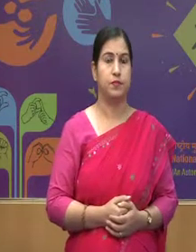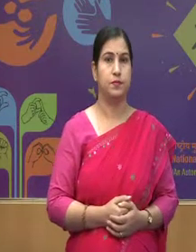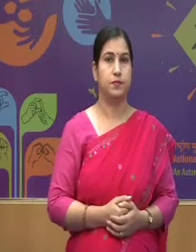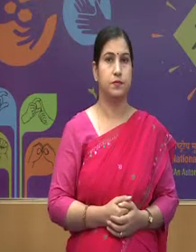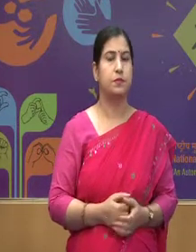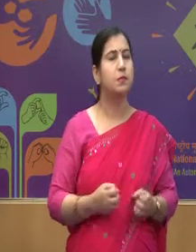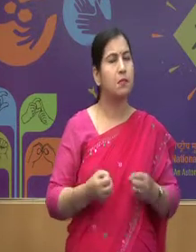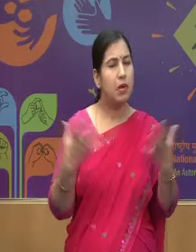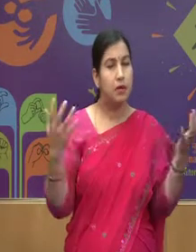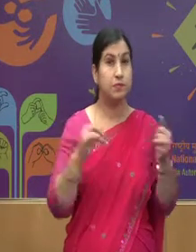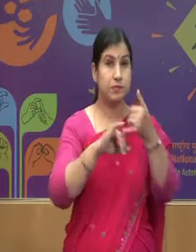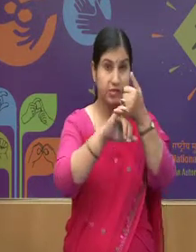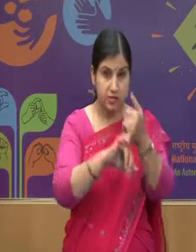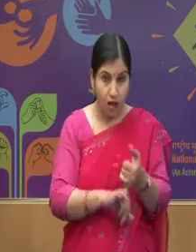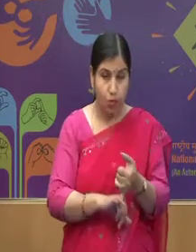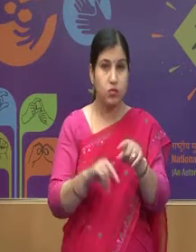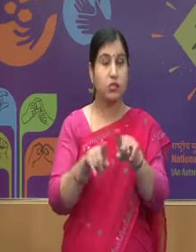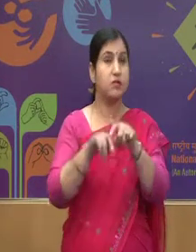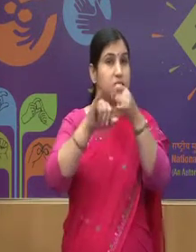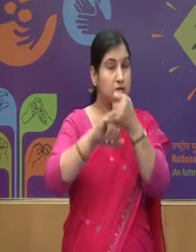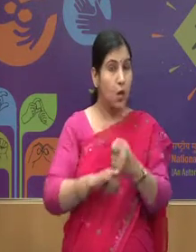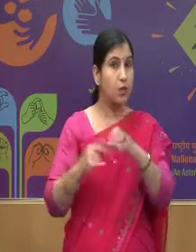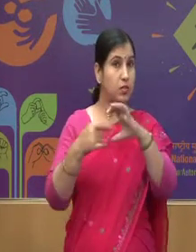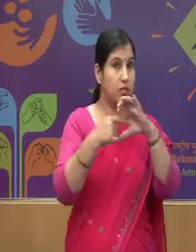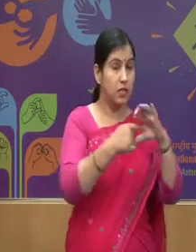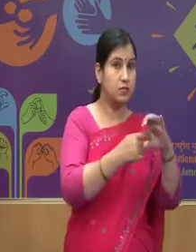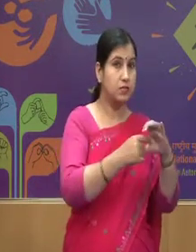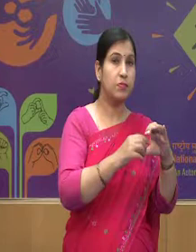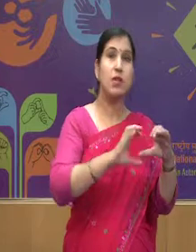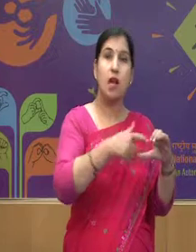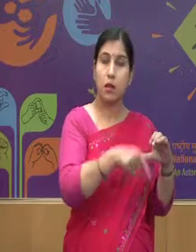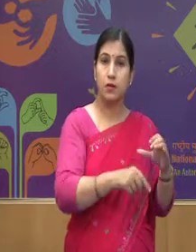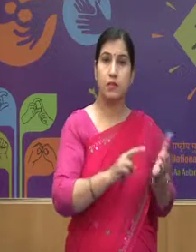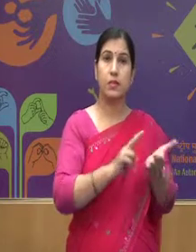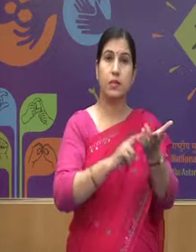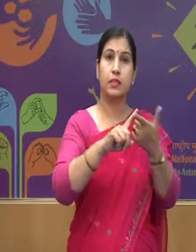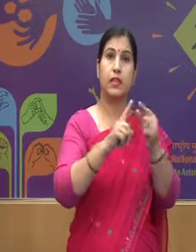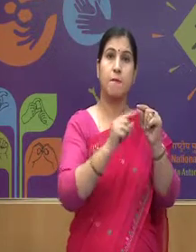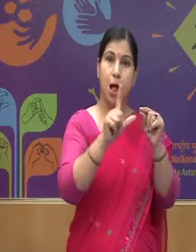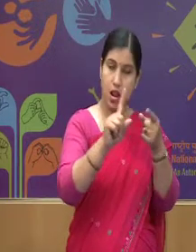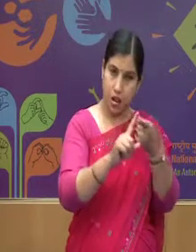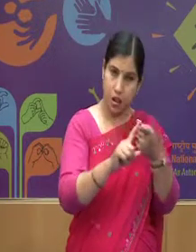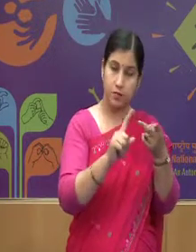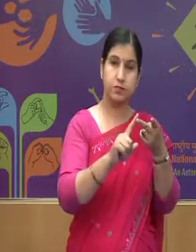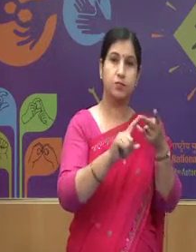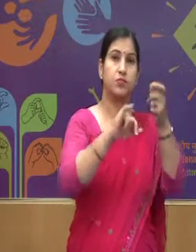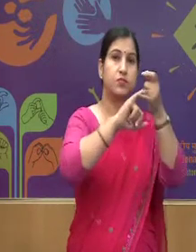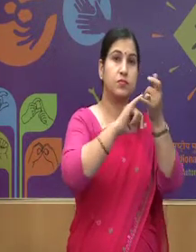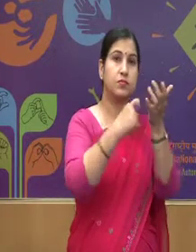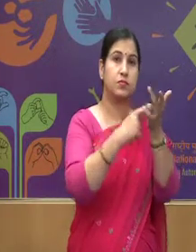Most of the South and Southeast Asian countries like Nepal, Sri Lanka,